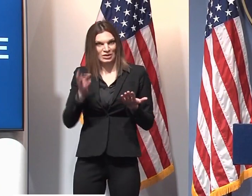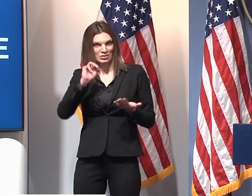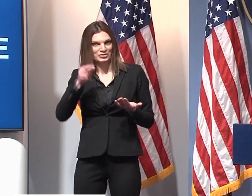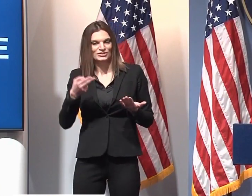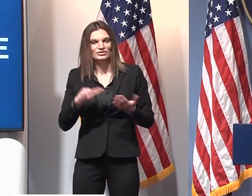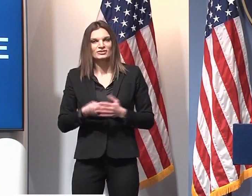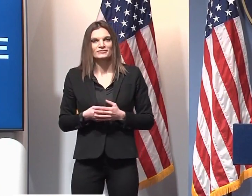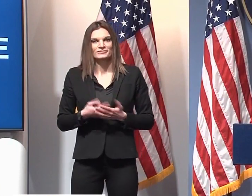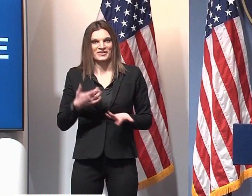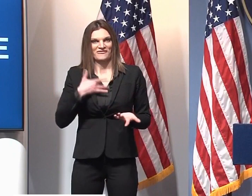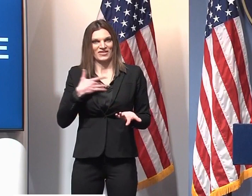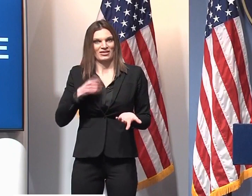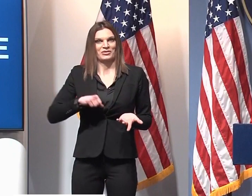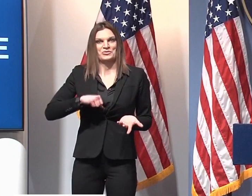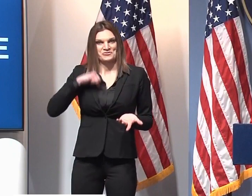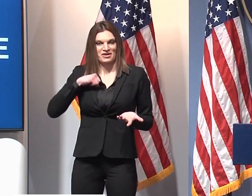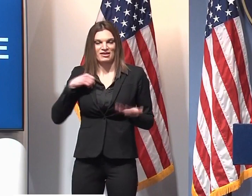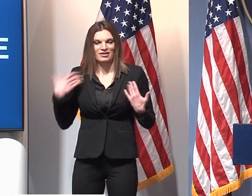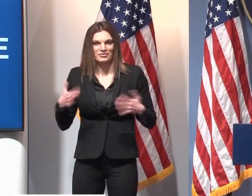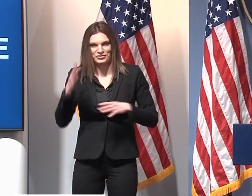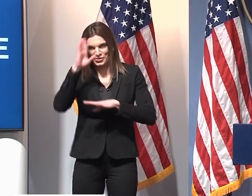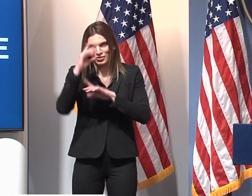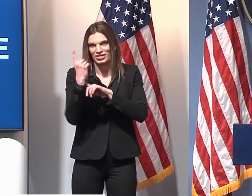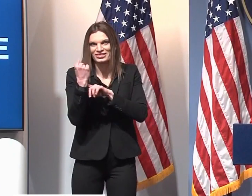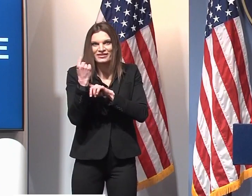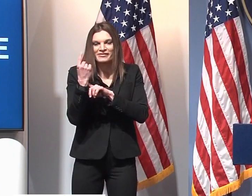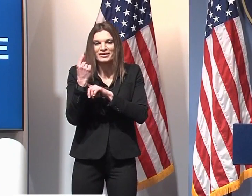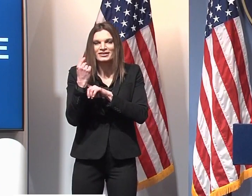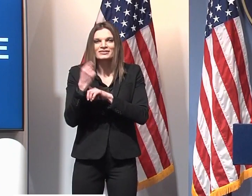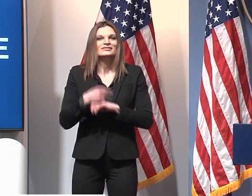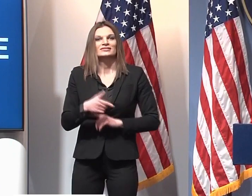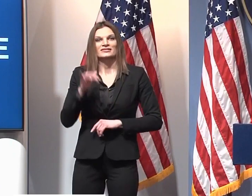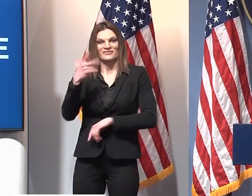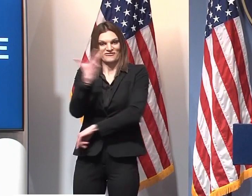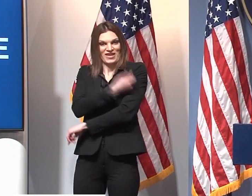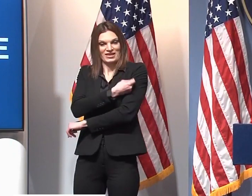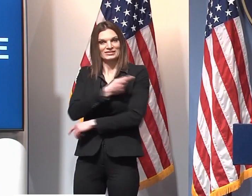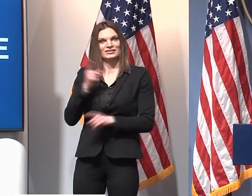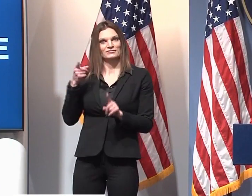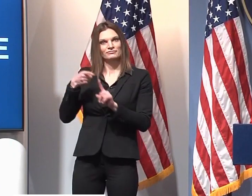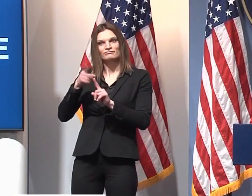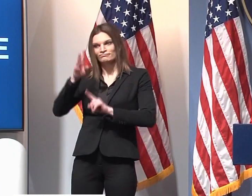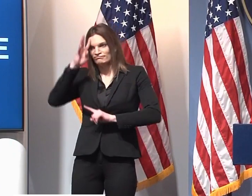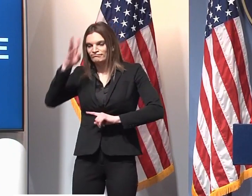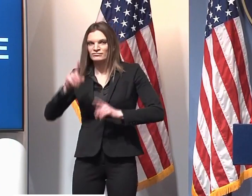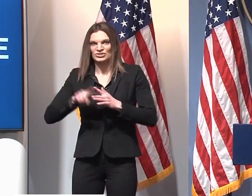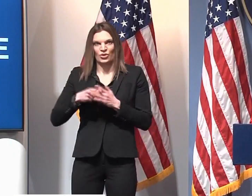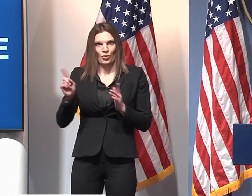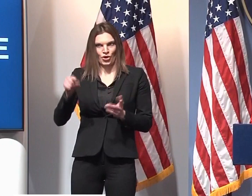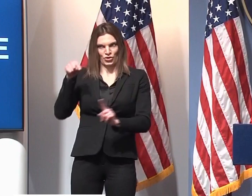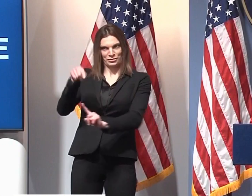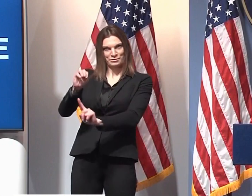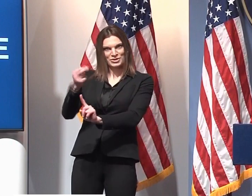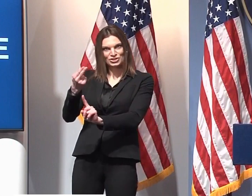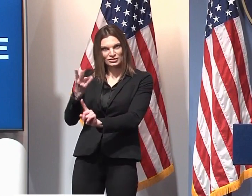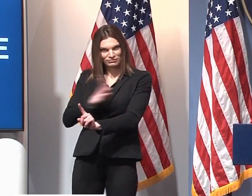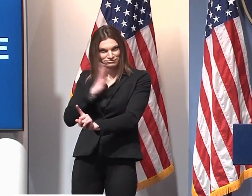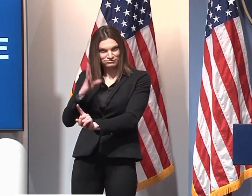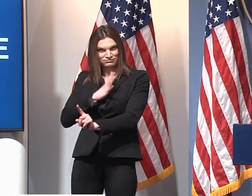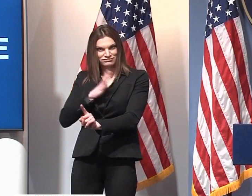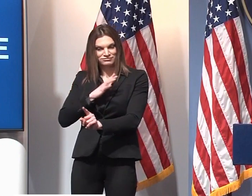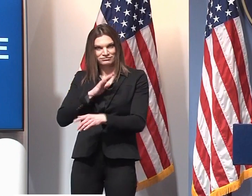were one of our proudest moments of the last year was watching those vaccines roll out of Portage, Michigan, and watching the whole